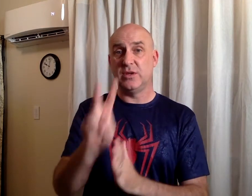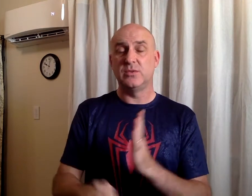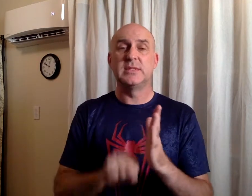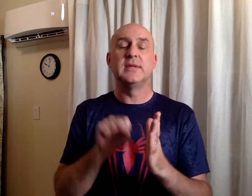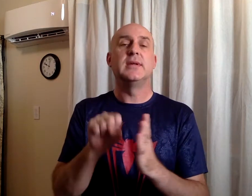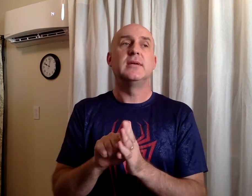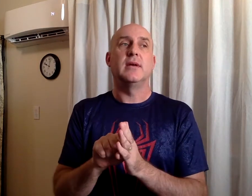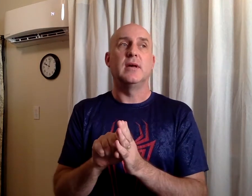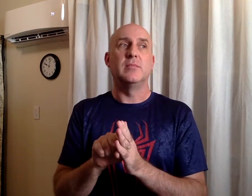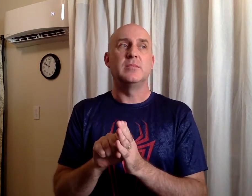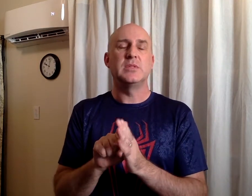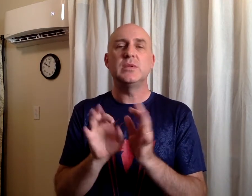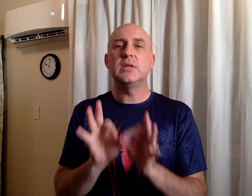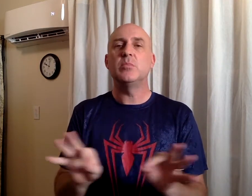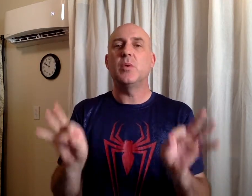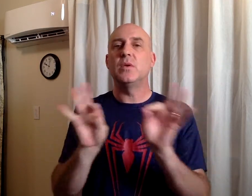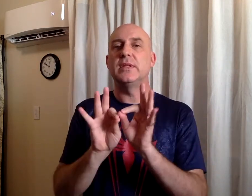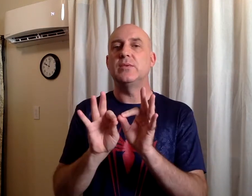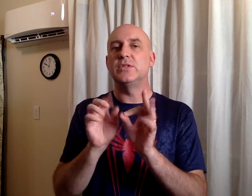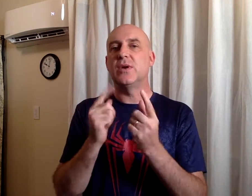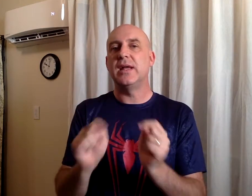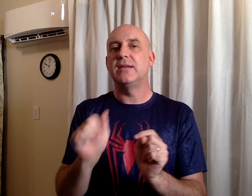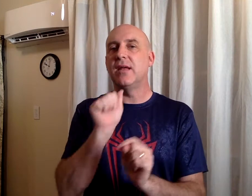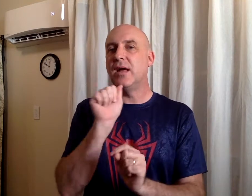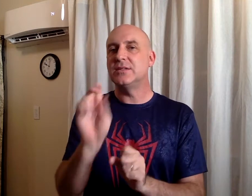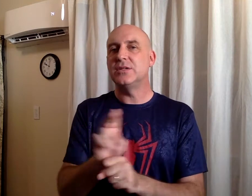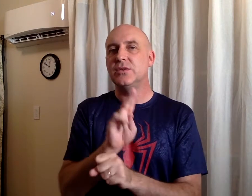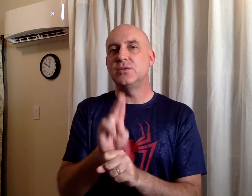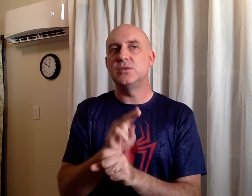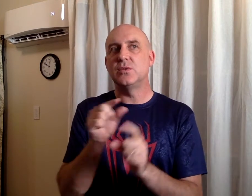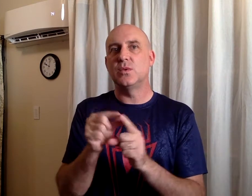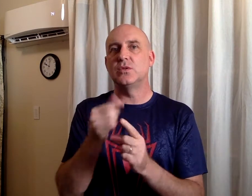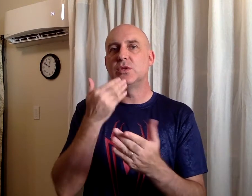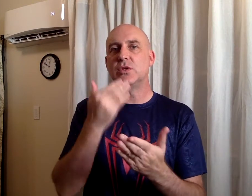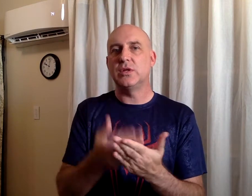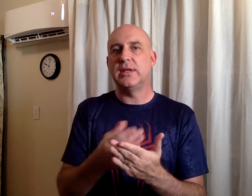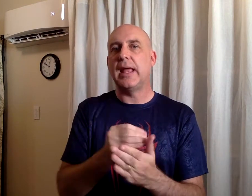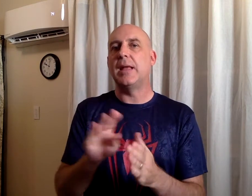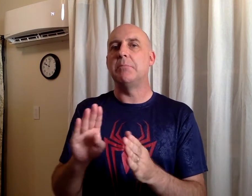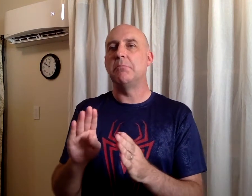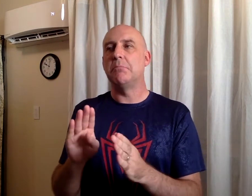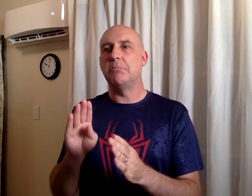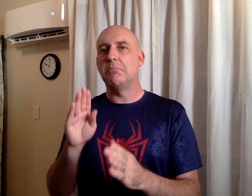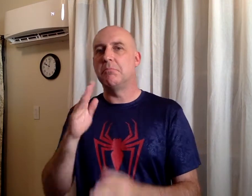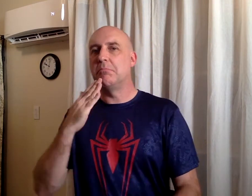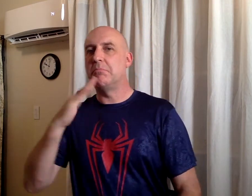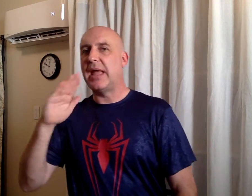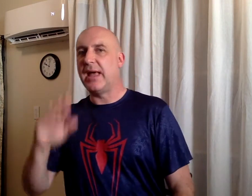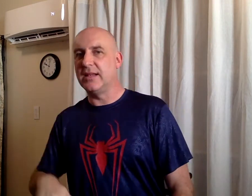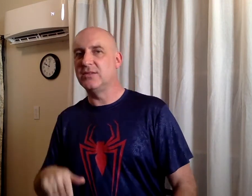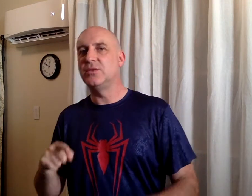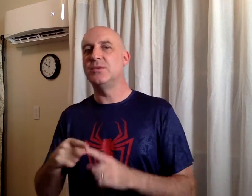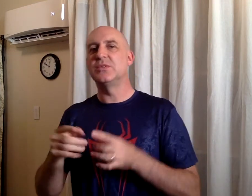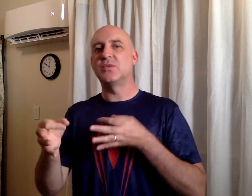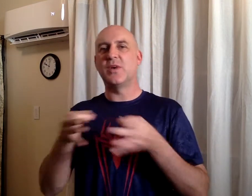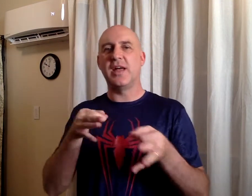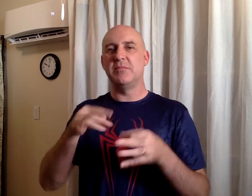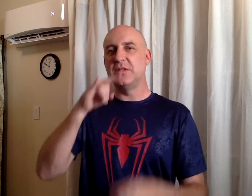videos, it's really important that we try not to use the words good and bad to describe the